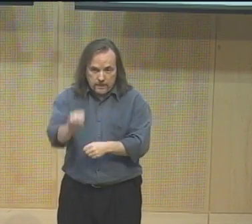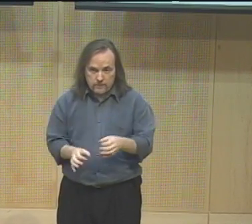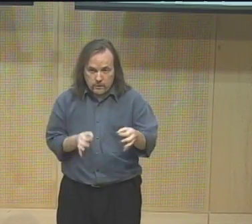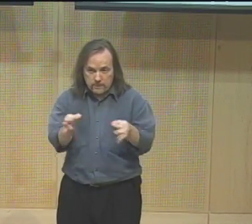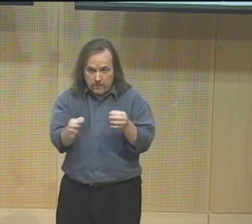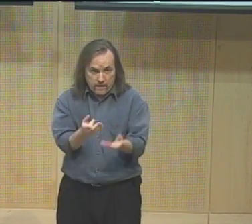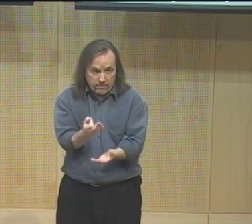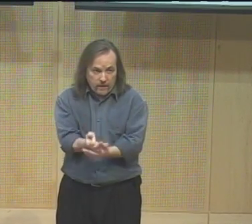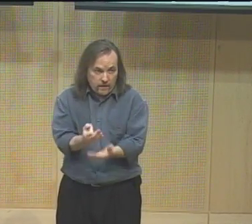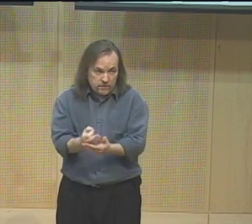cannot